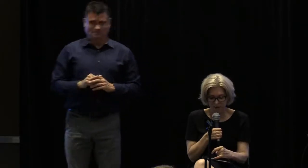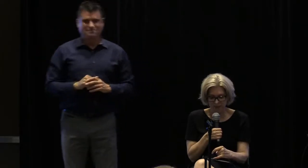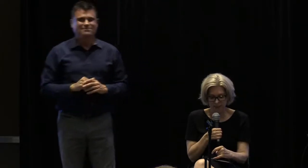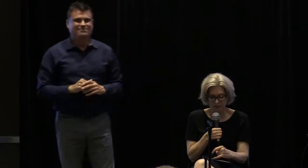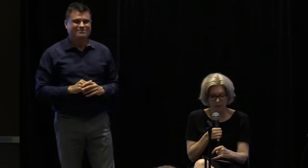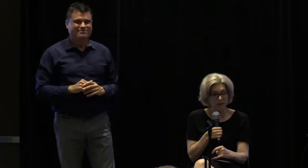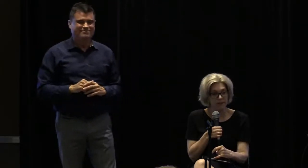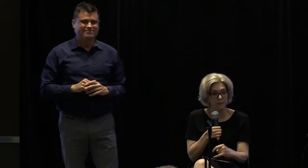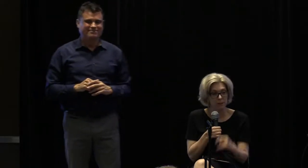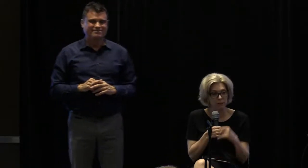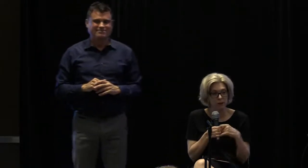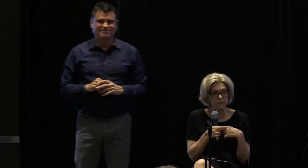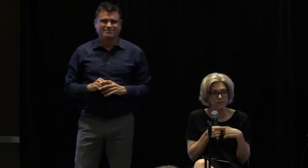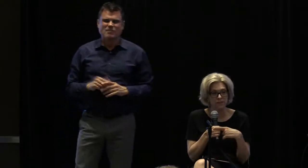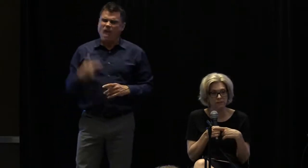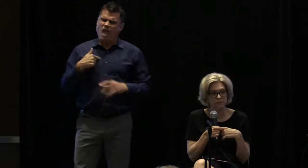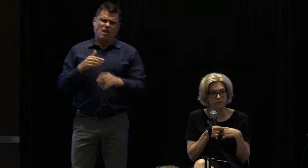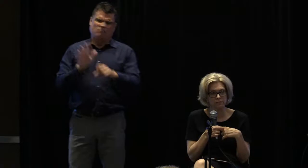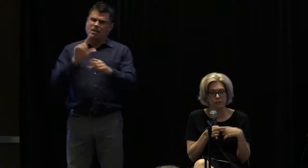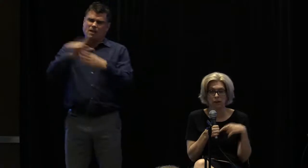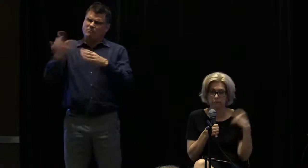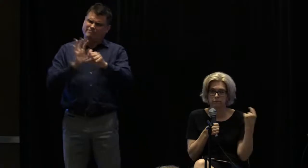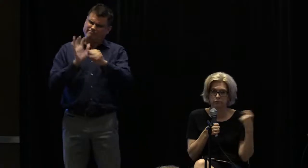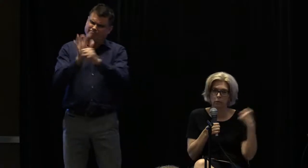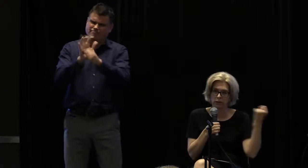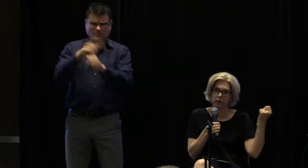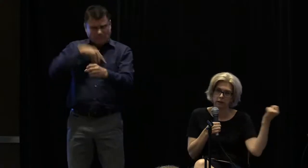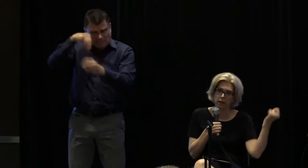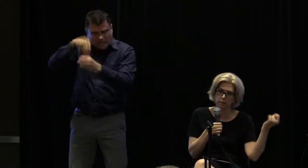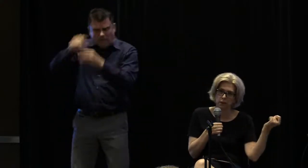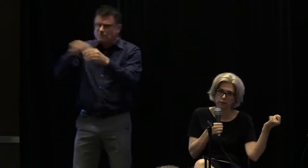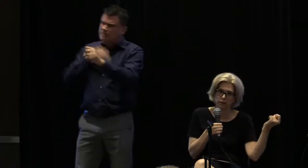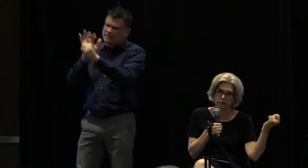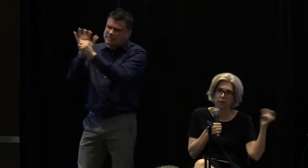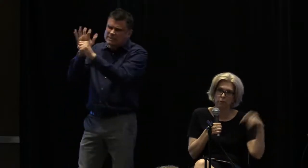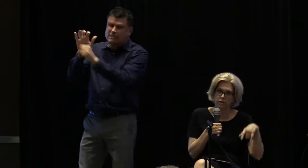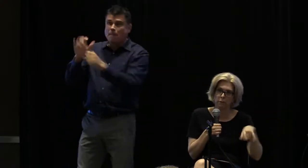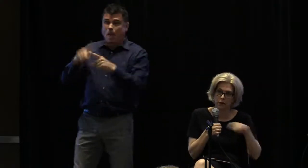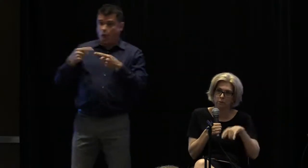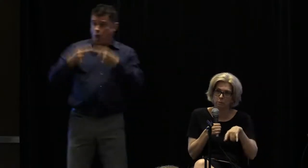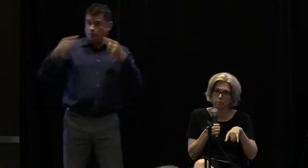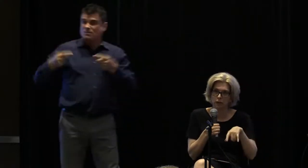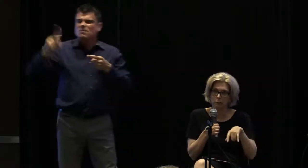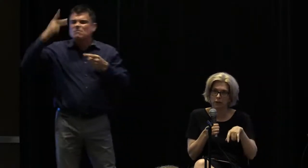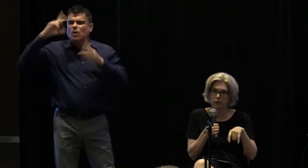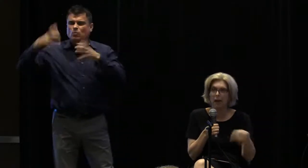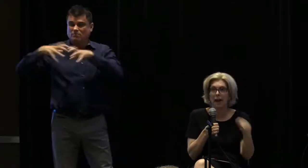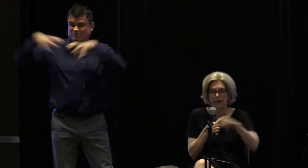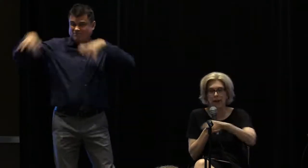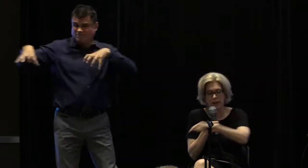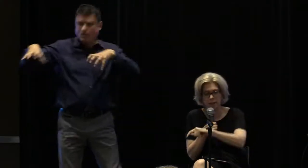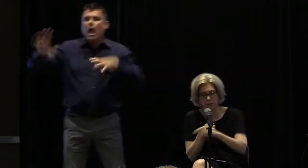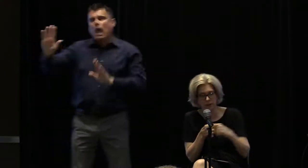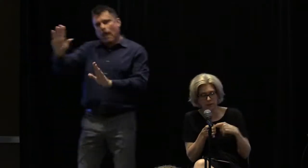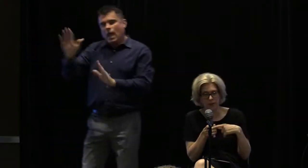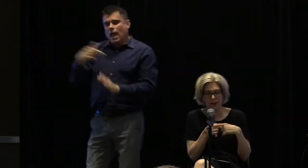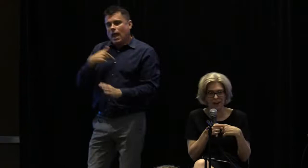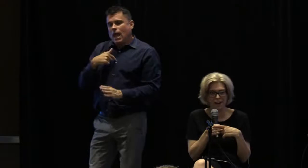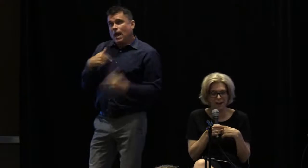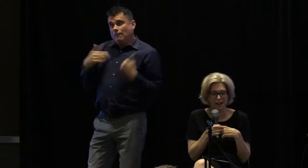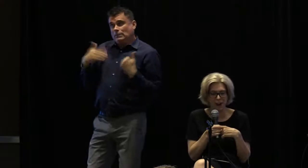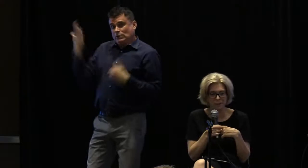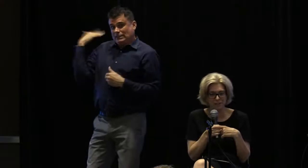And I pushed the government as a member of opposition. Well, formerly as a minister, pushing my own government, and then as a